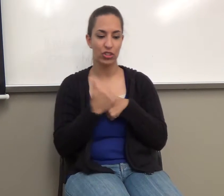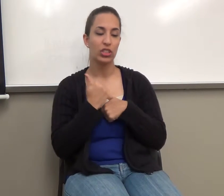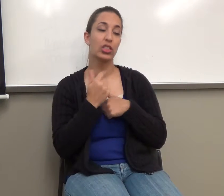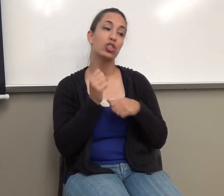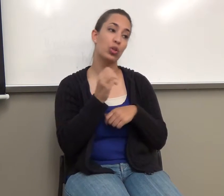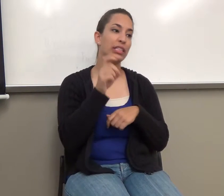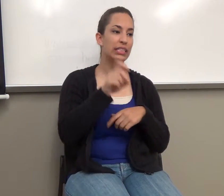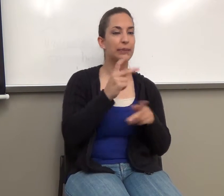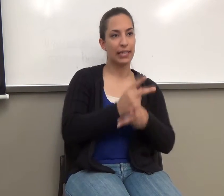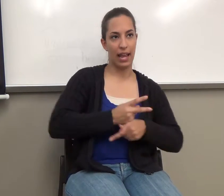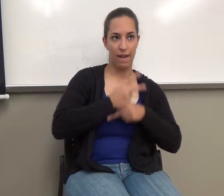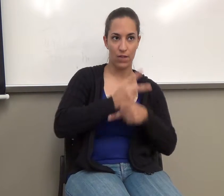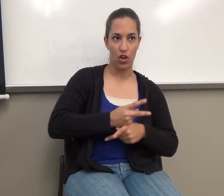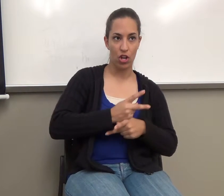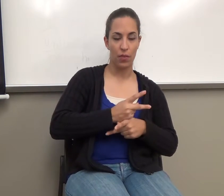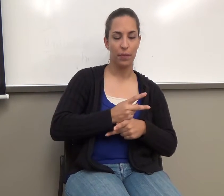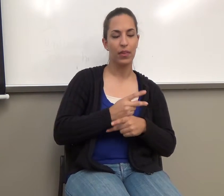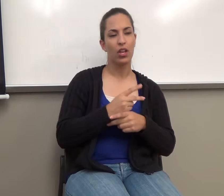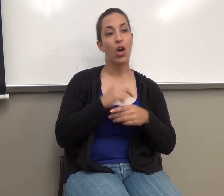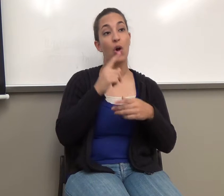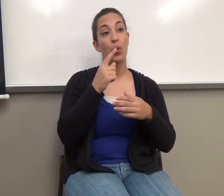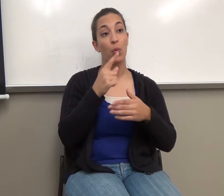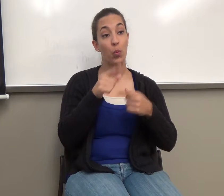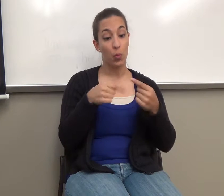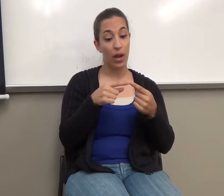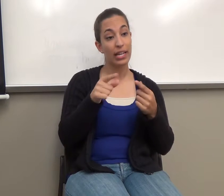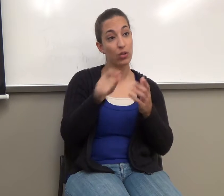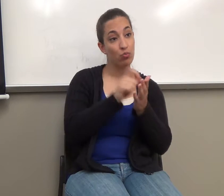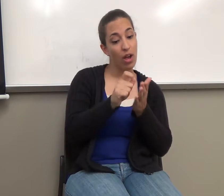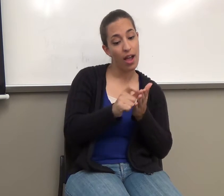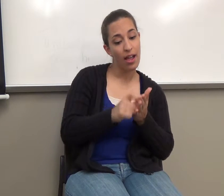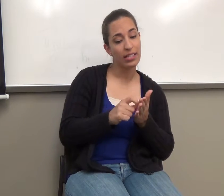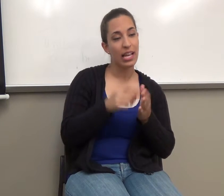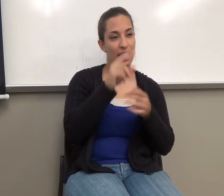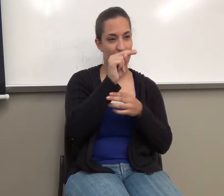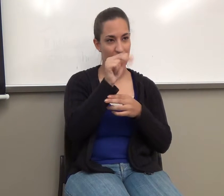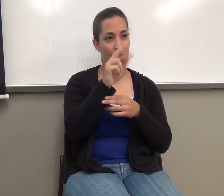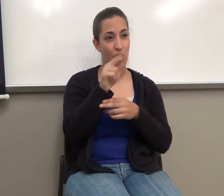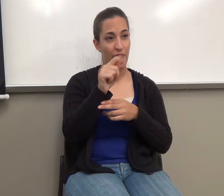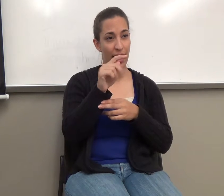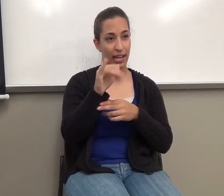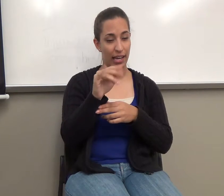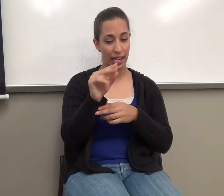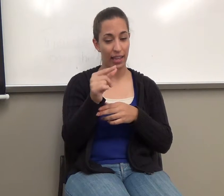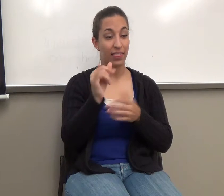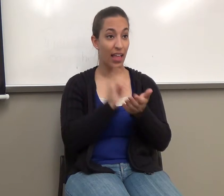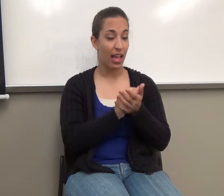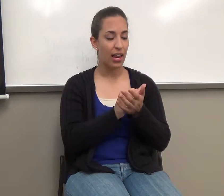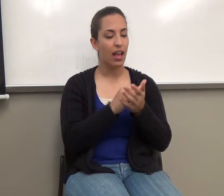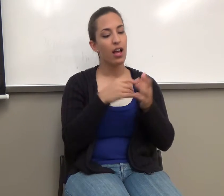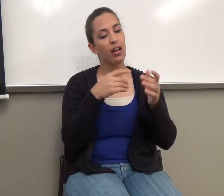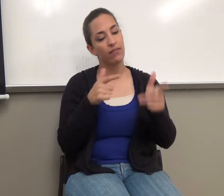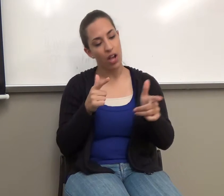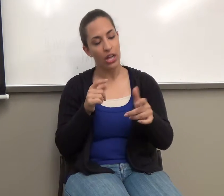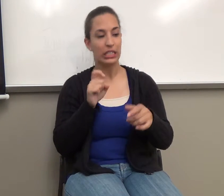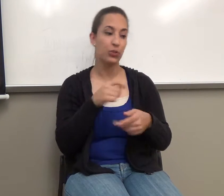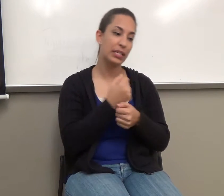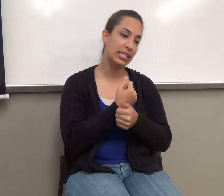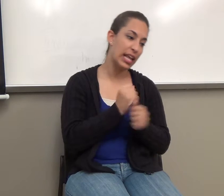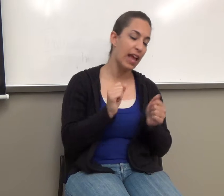doing when he narrates that firing that gun and how you have to be safe with it, he's establishing himself as